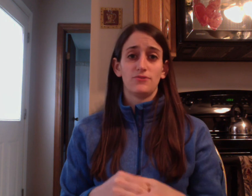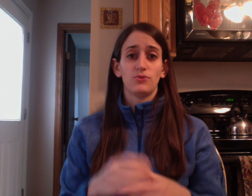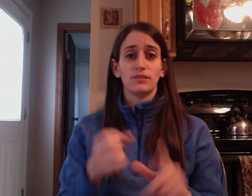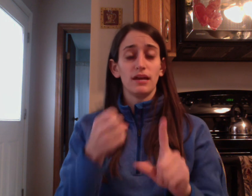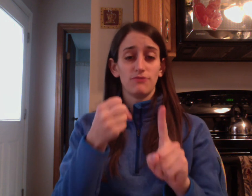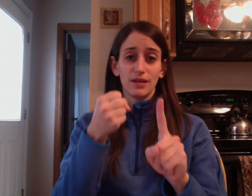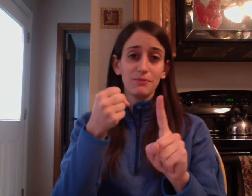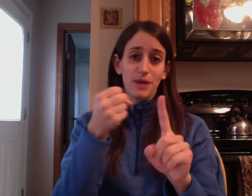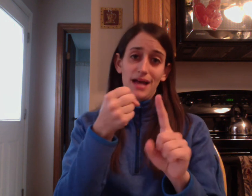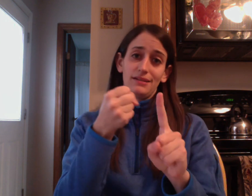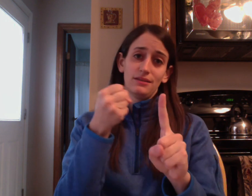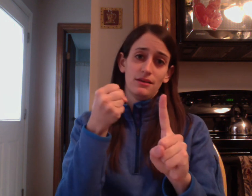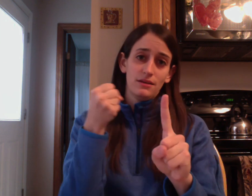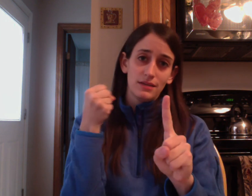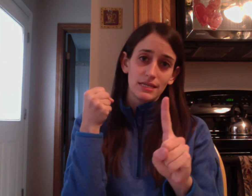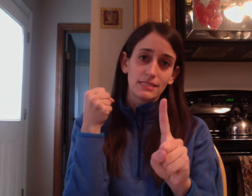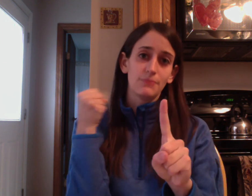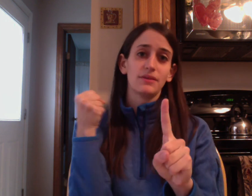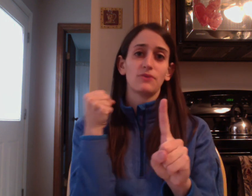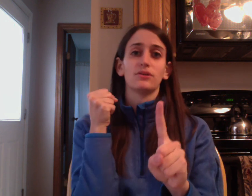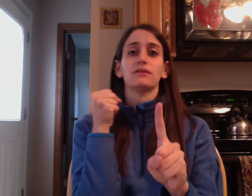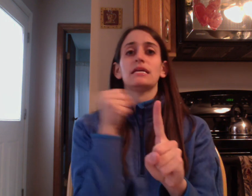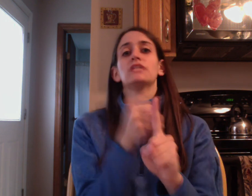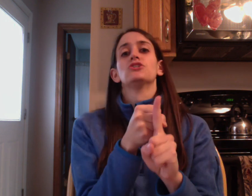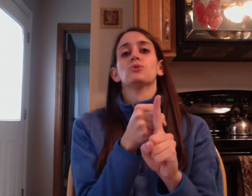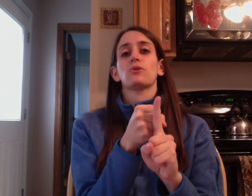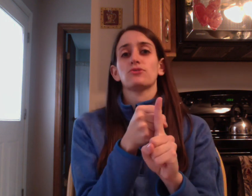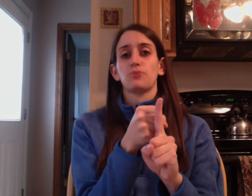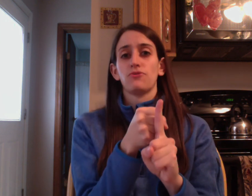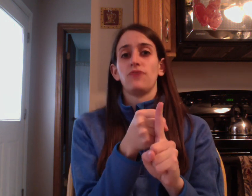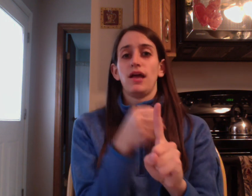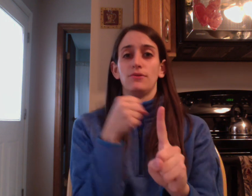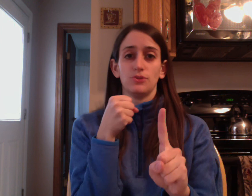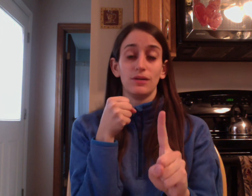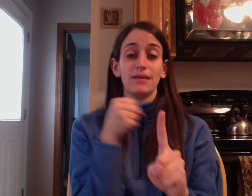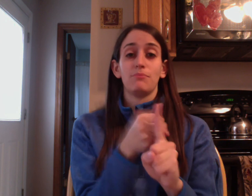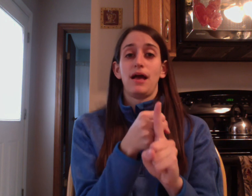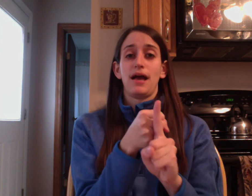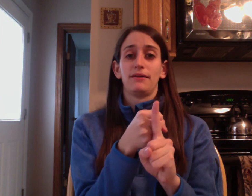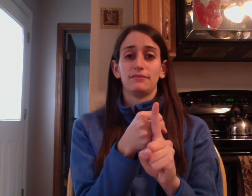So the sign for impact is something that really hit you or was profound. So an impact.